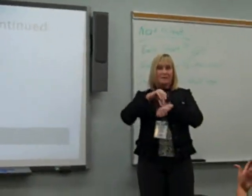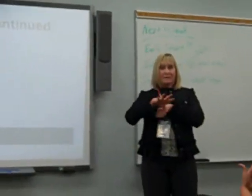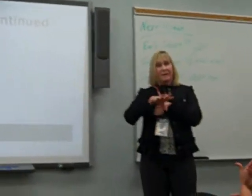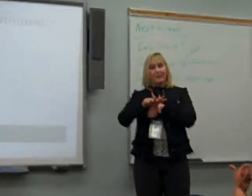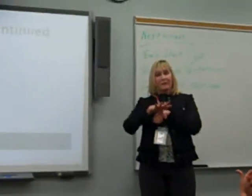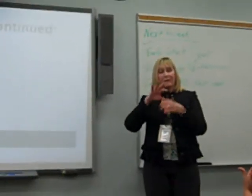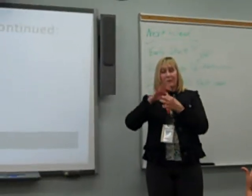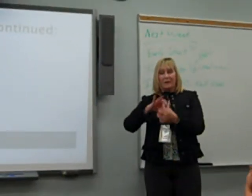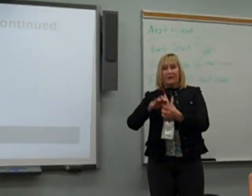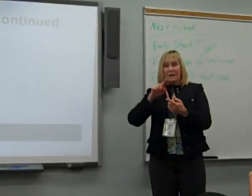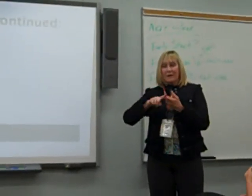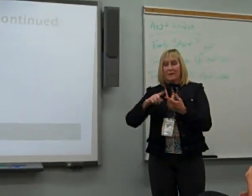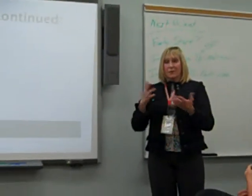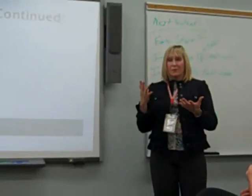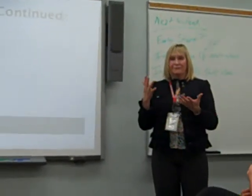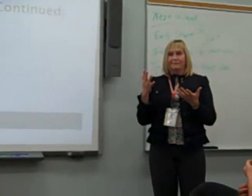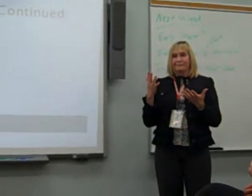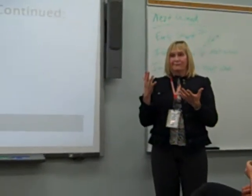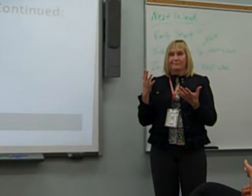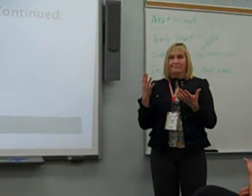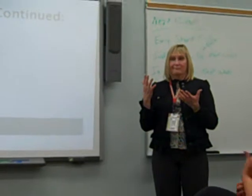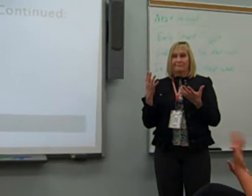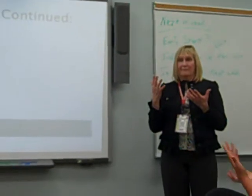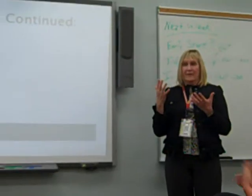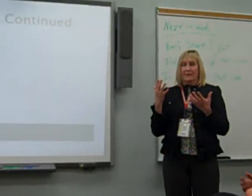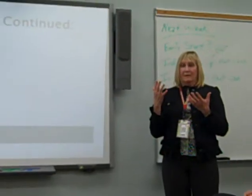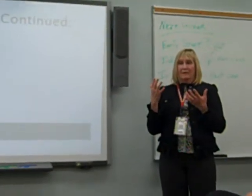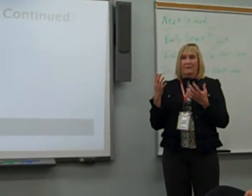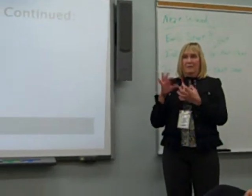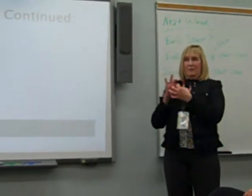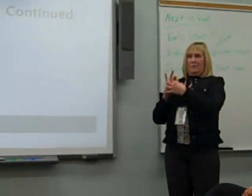Counseling could be related to